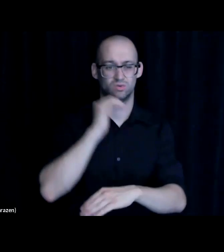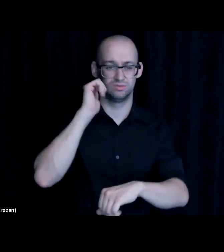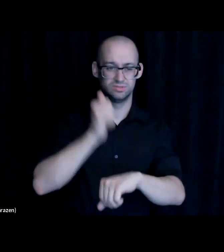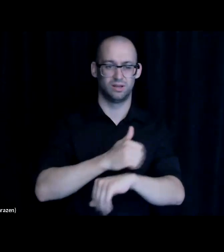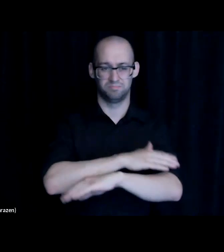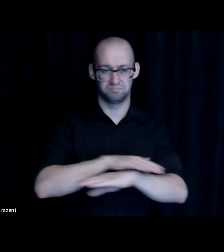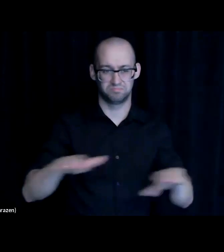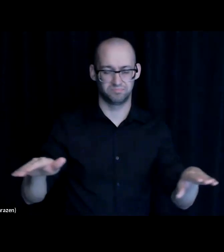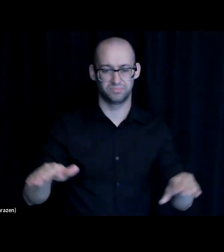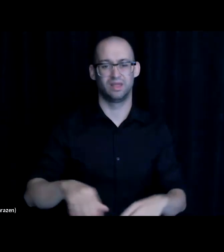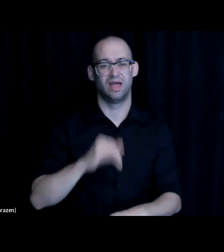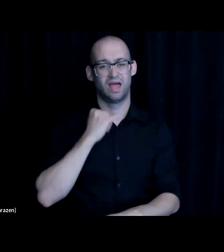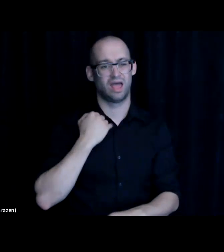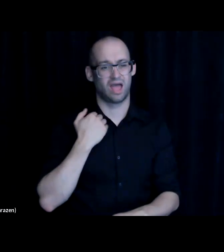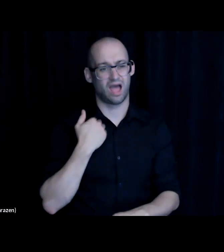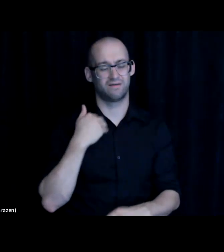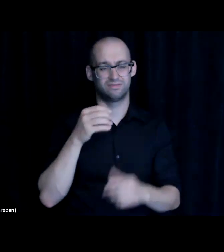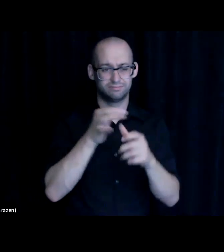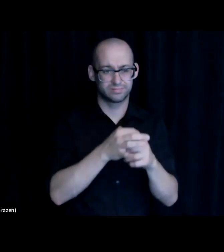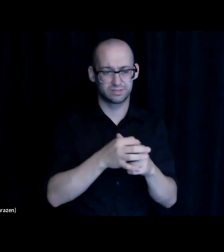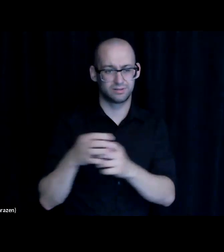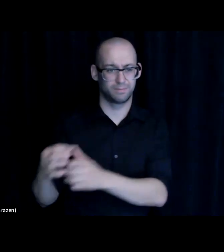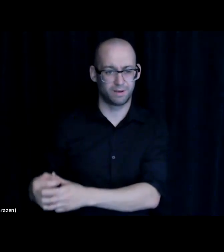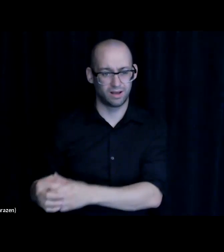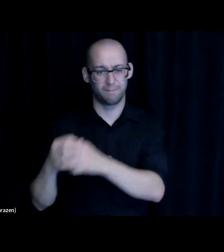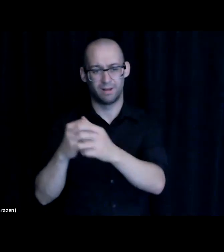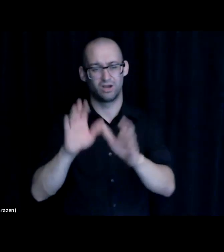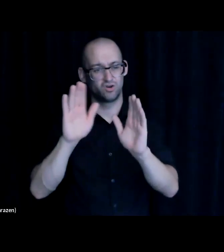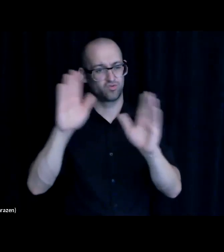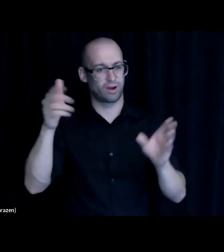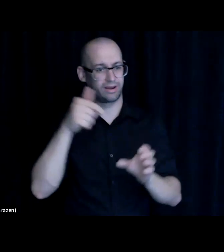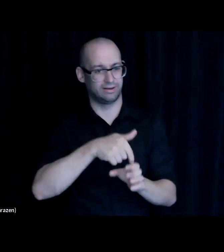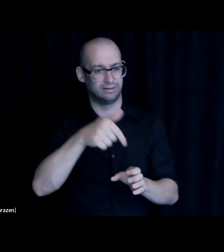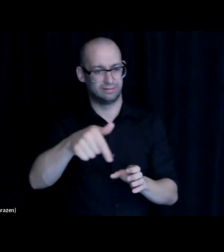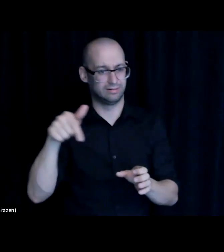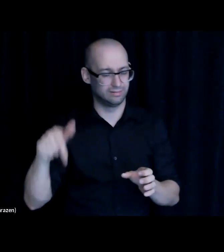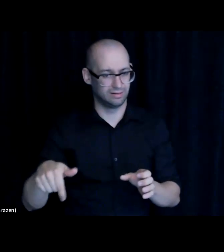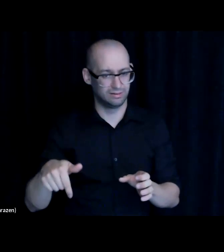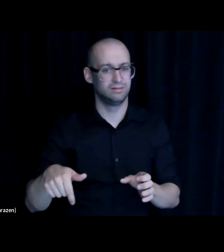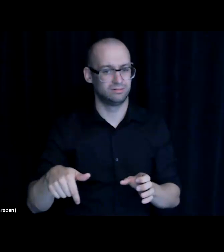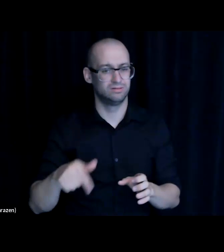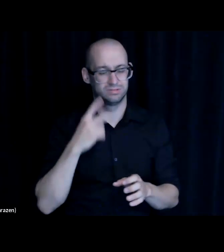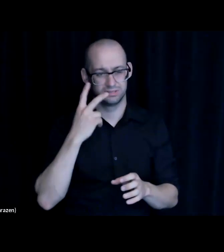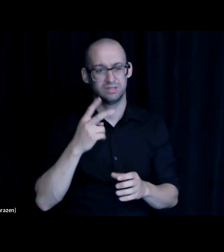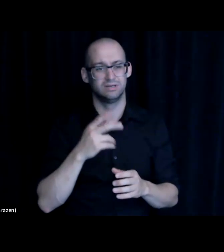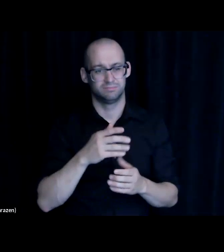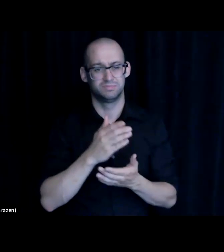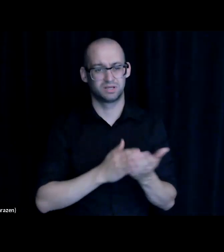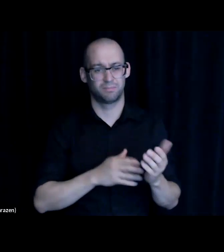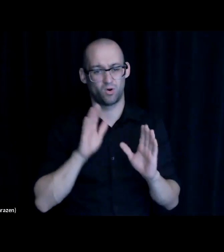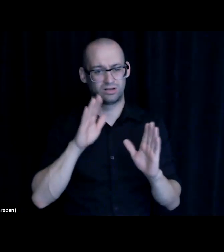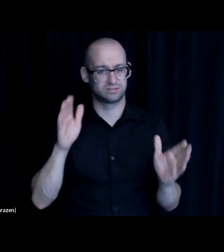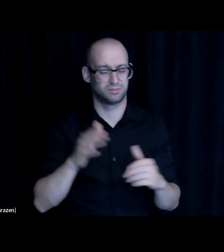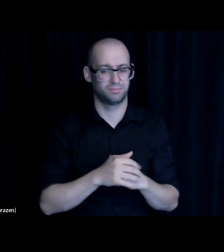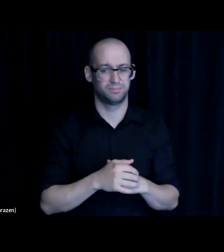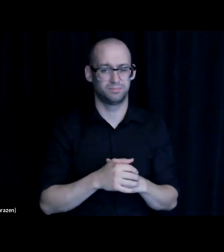pockets of excellence across the state in pre-K-12. I see our K-12 leaders here. I actually see adult school leaders on here,